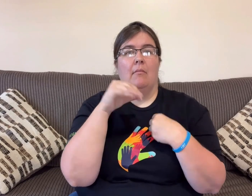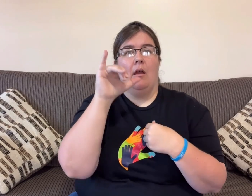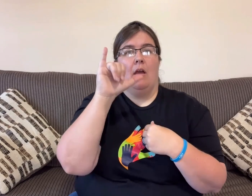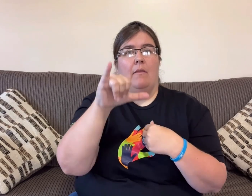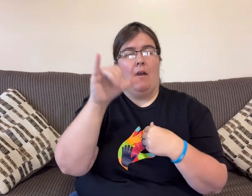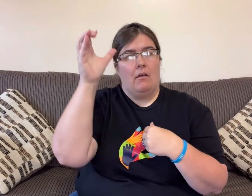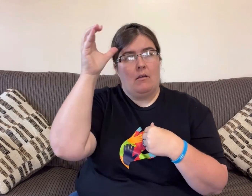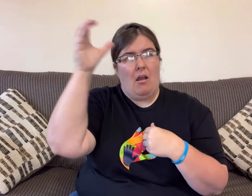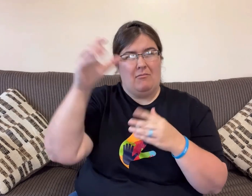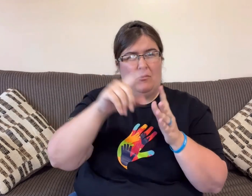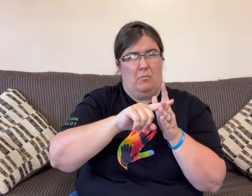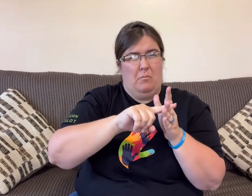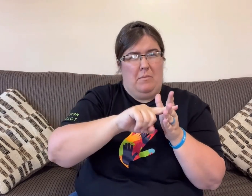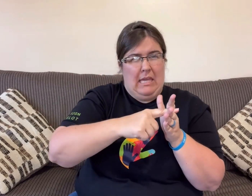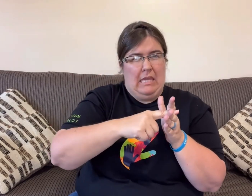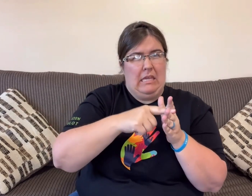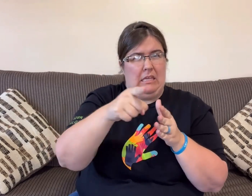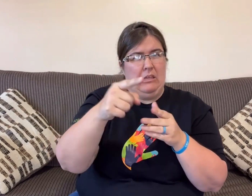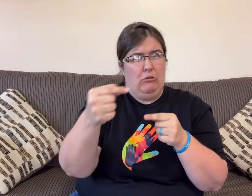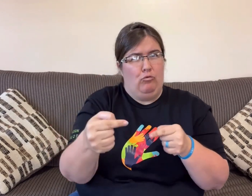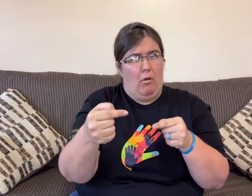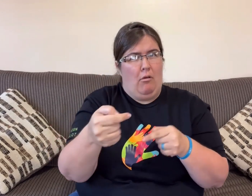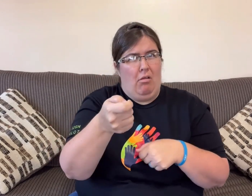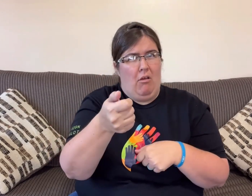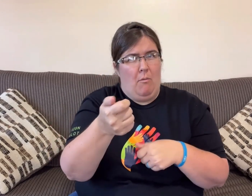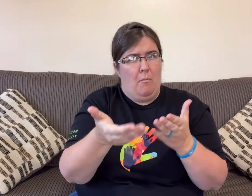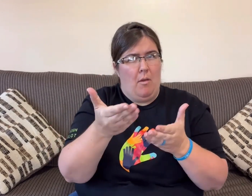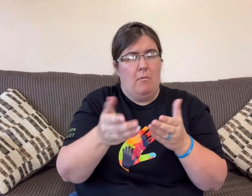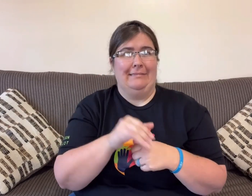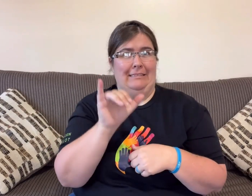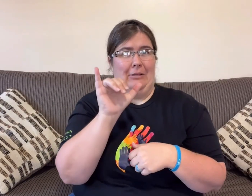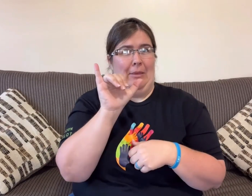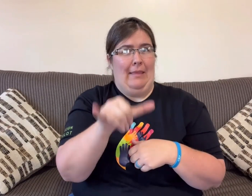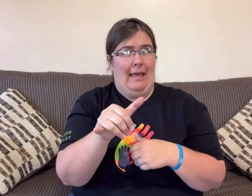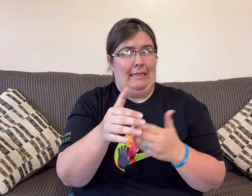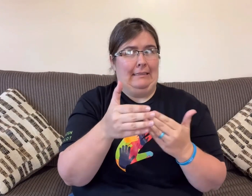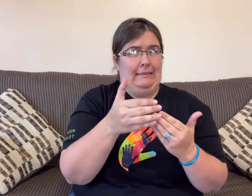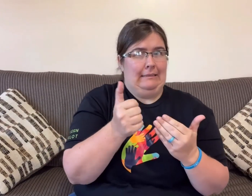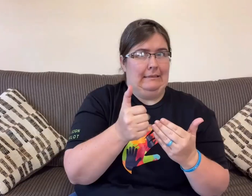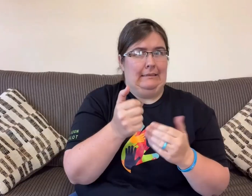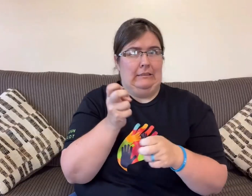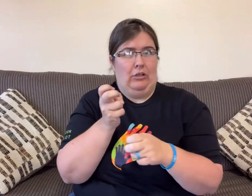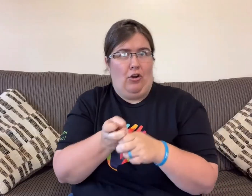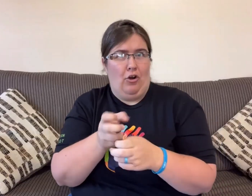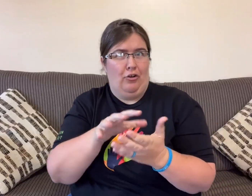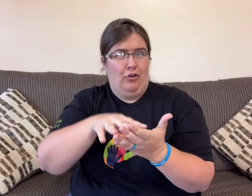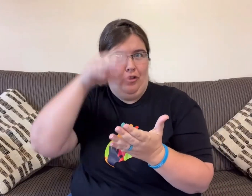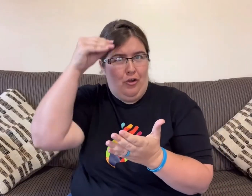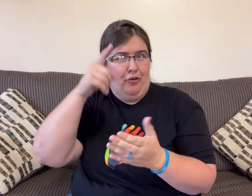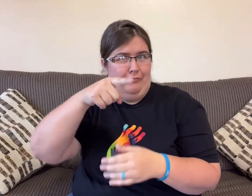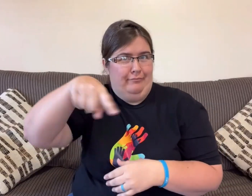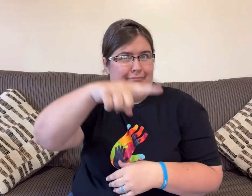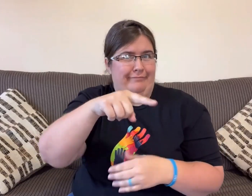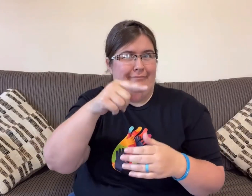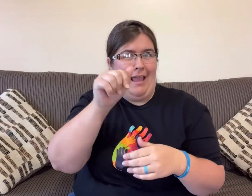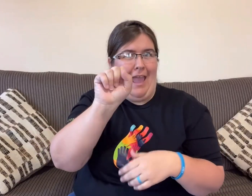Now, you may struggle with this concept a little at the beginning. Are directional verbs easy or hard for most ASL